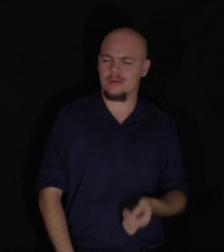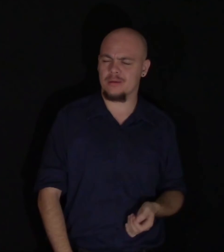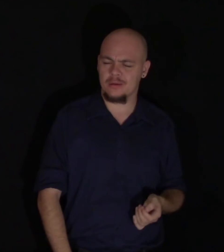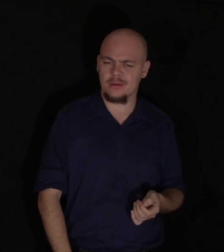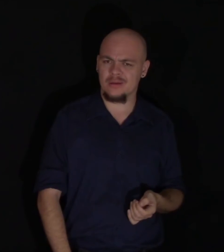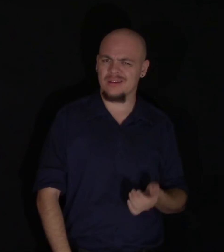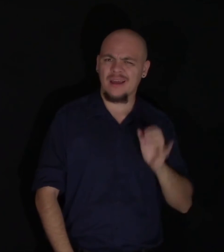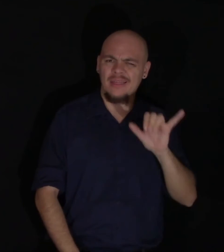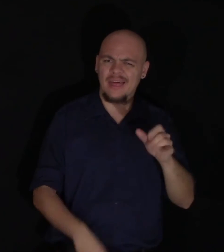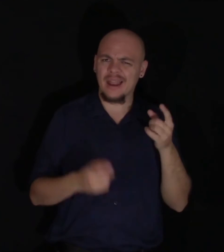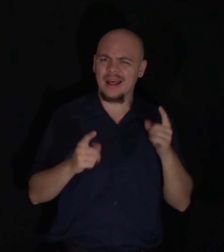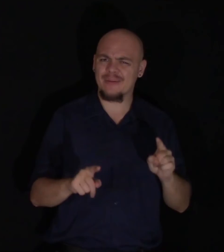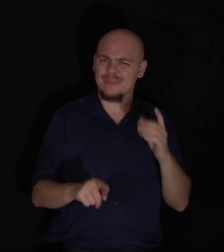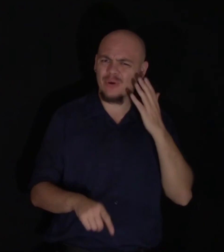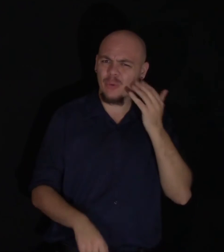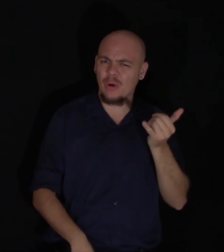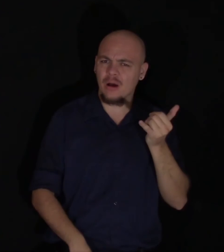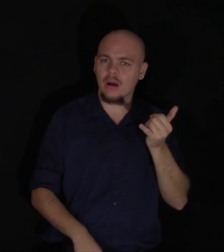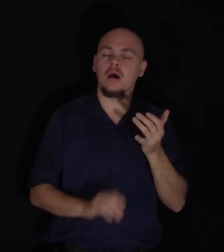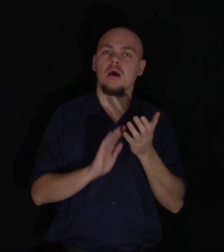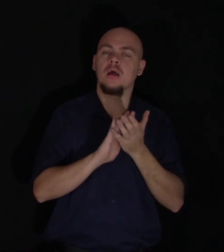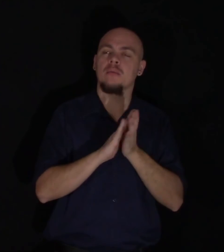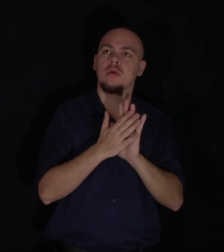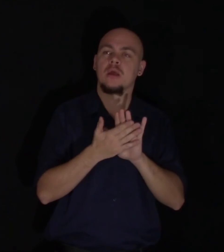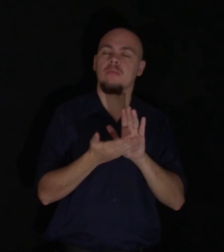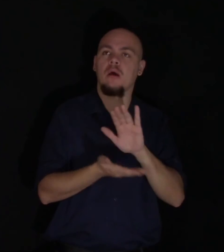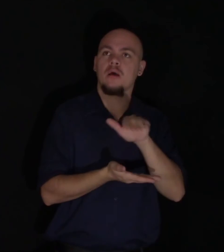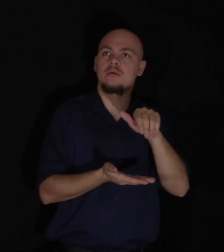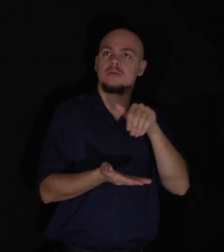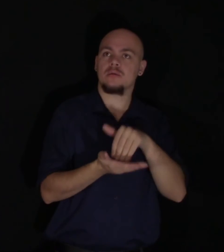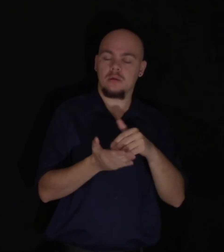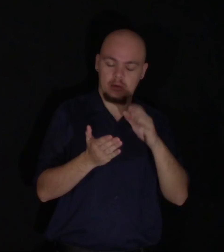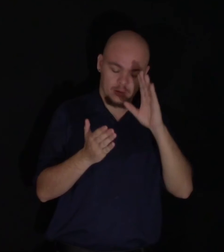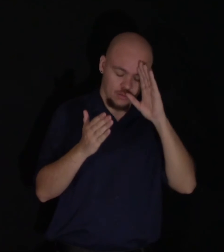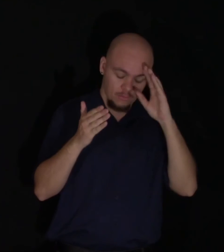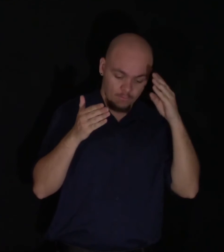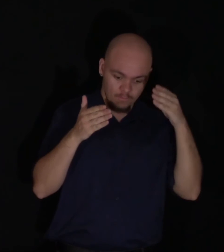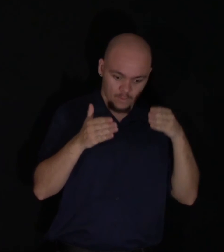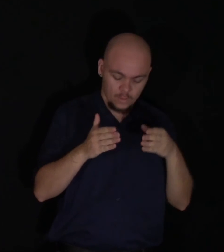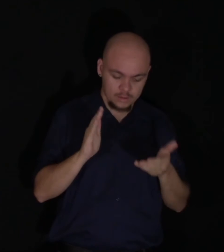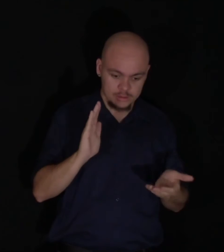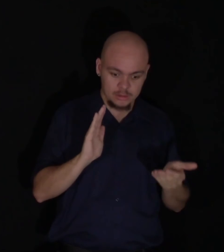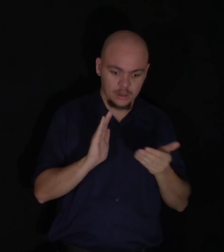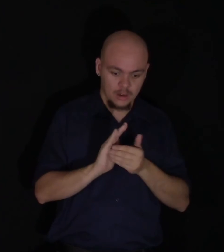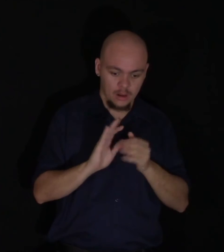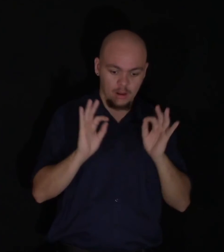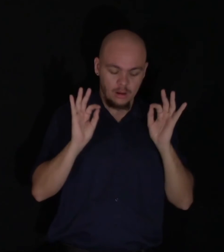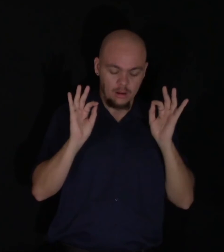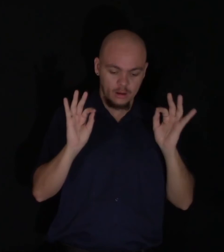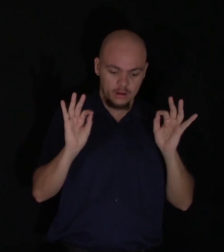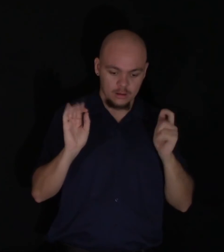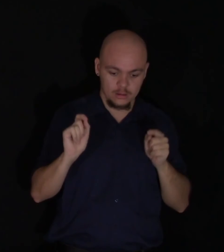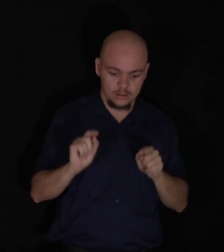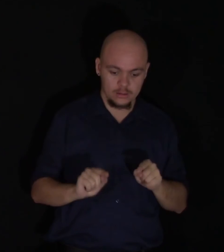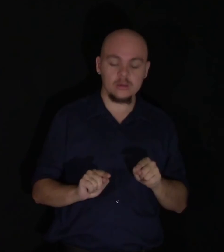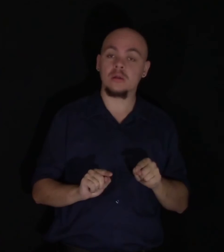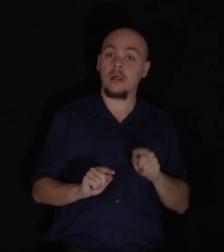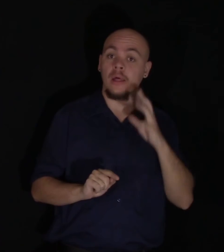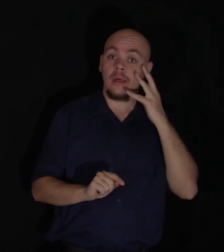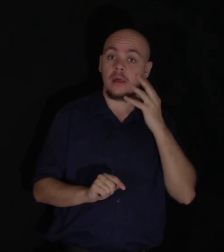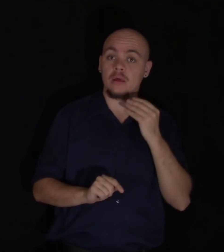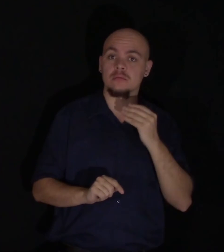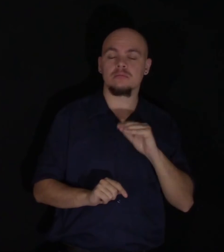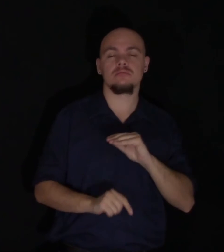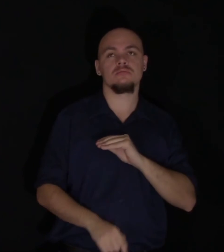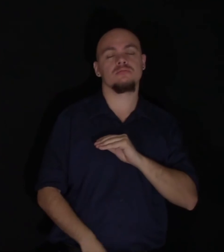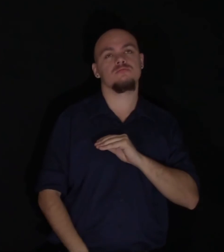happen? And I became centered again. I became focused again. And this experience was so